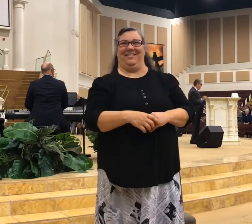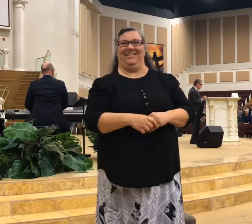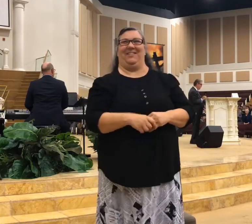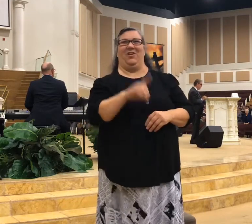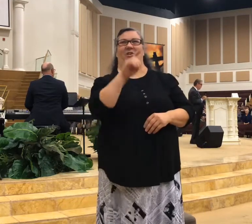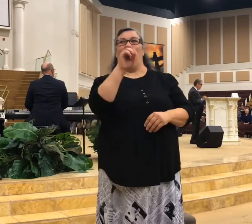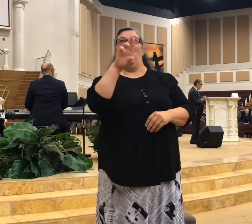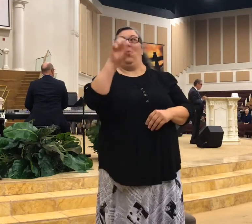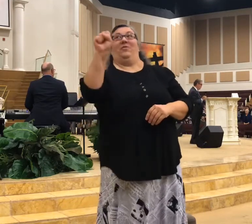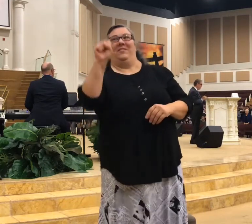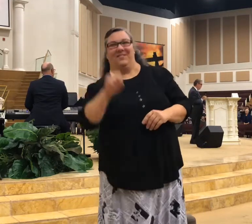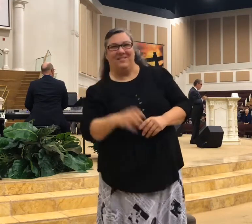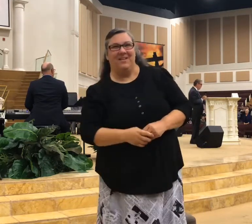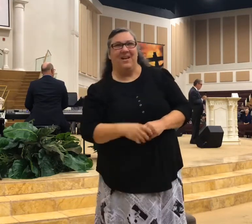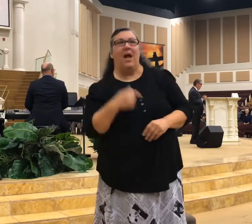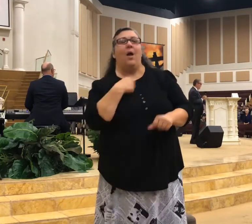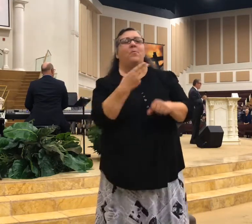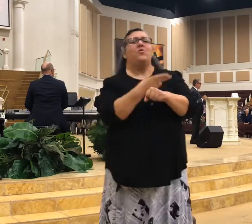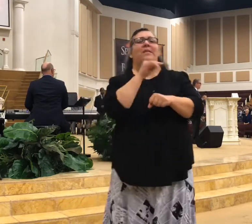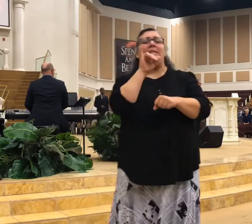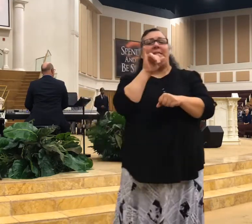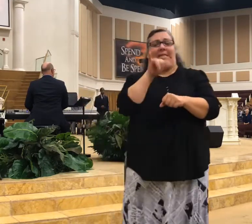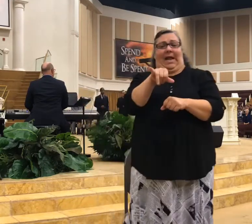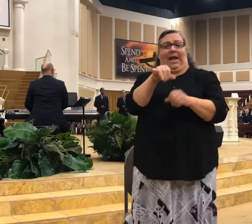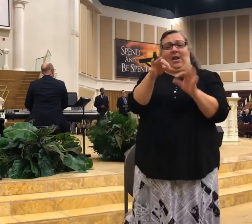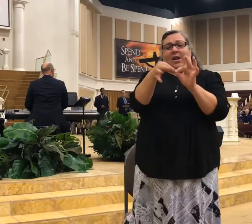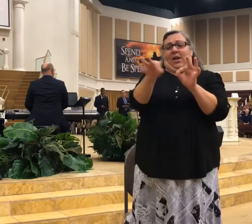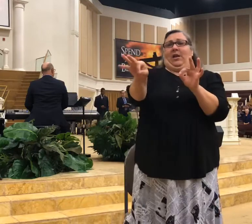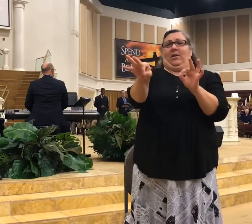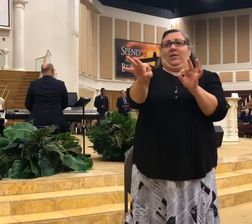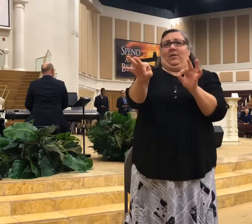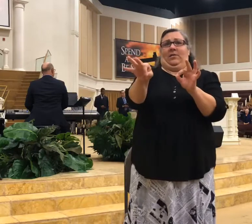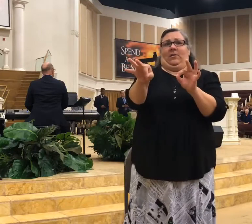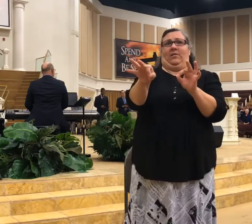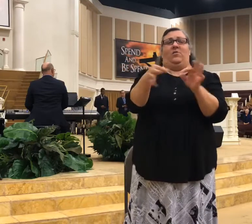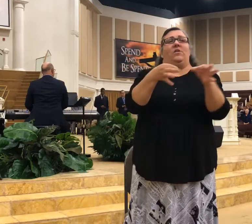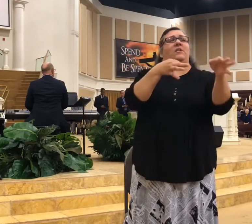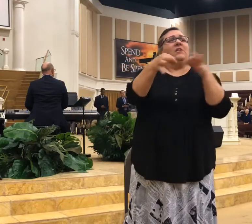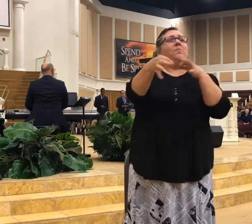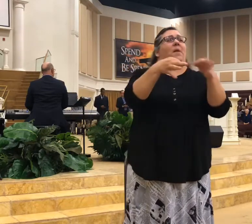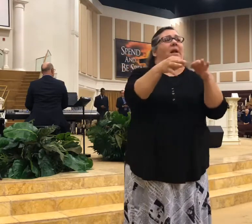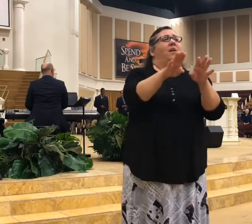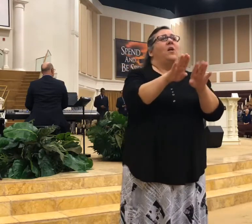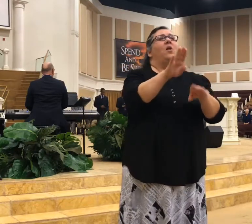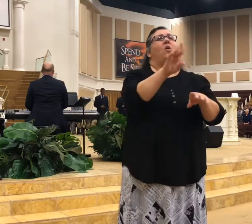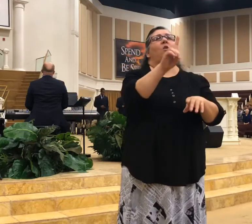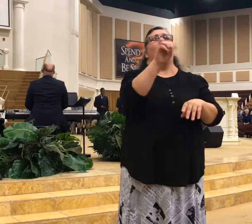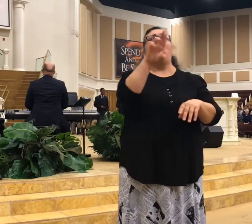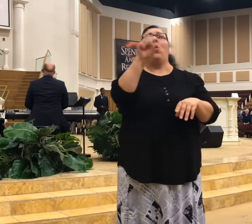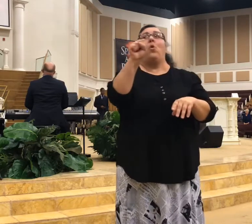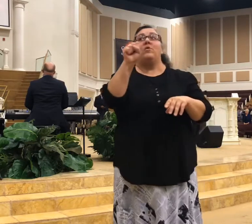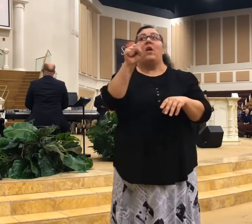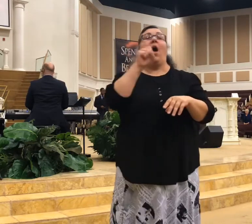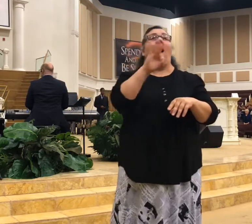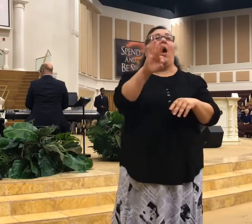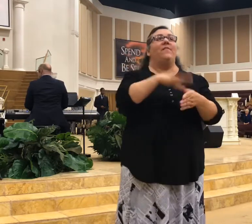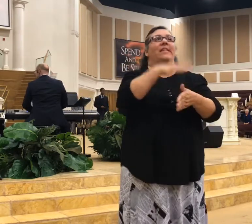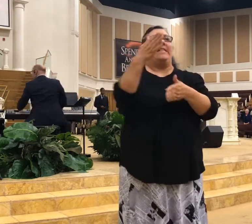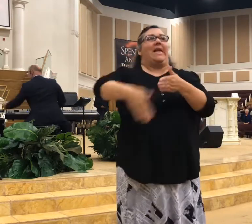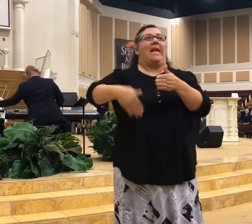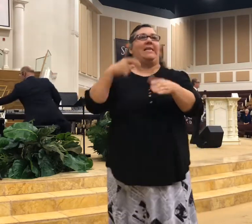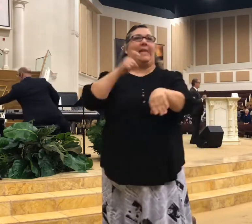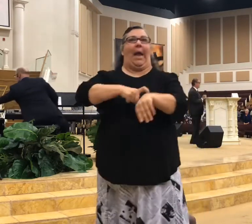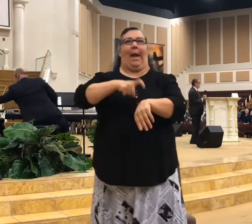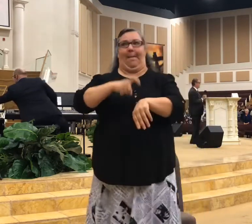to speak to you about the doors of the end time. Everybody say,